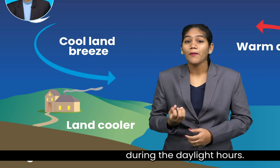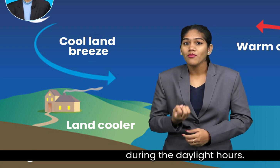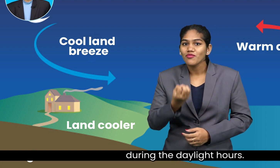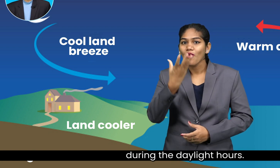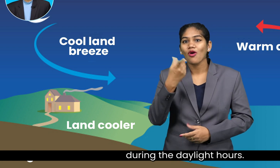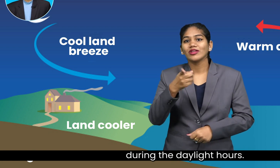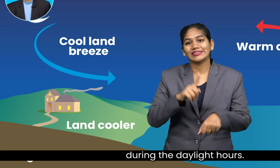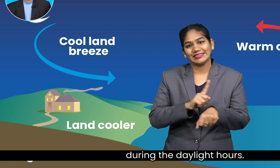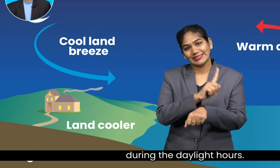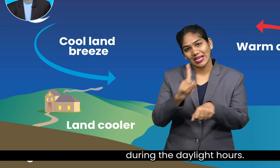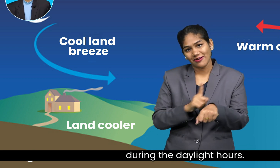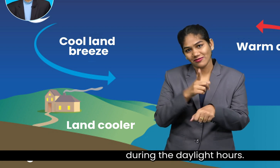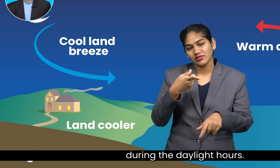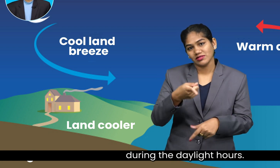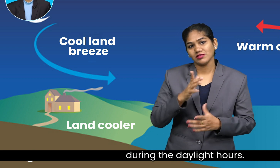daylight hours.